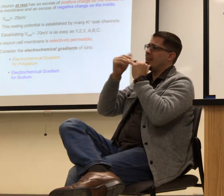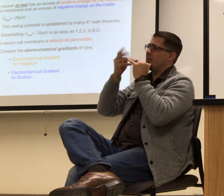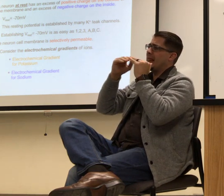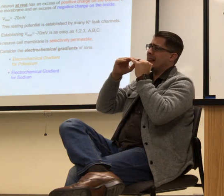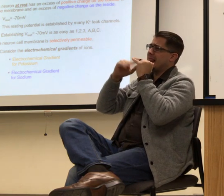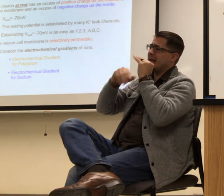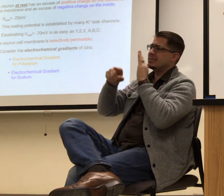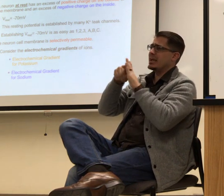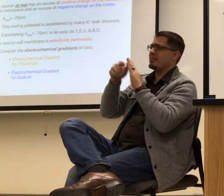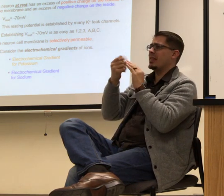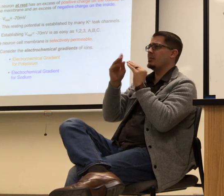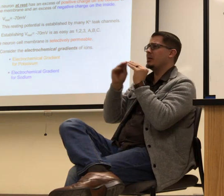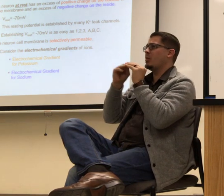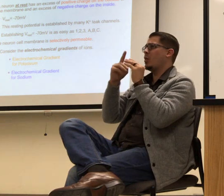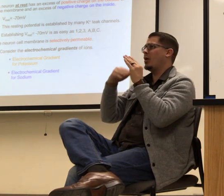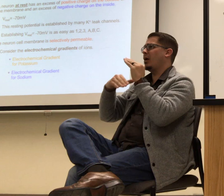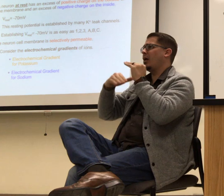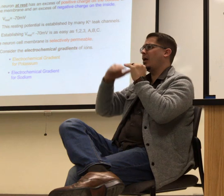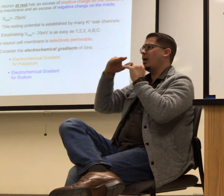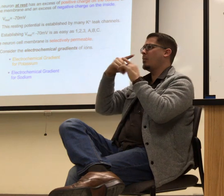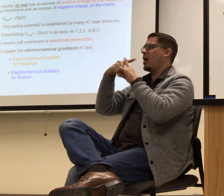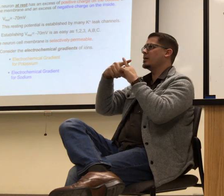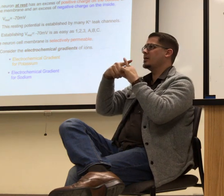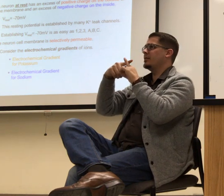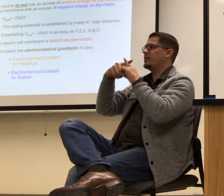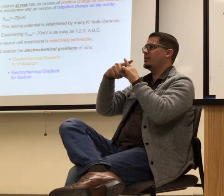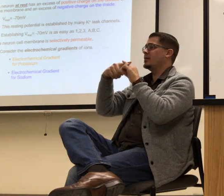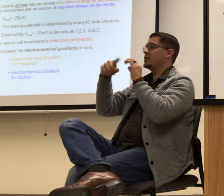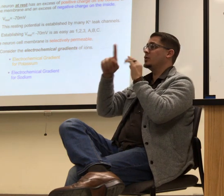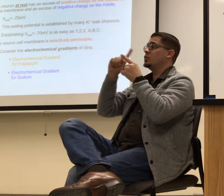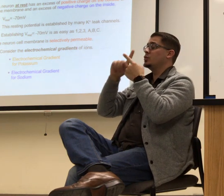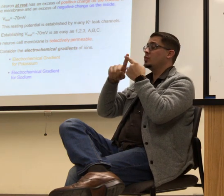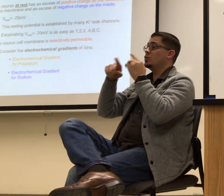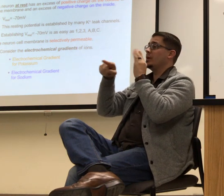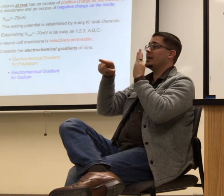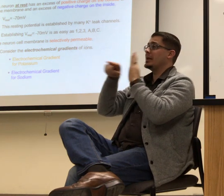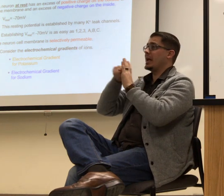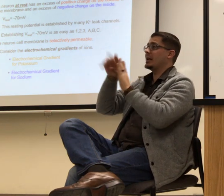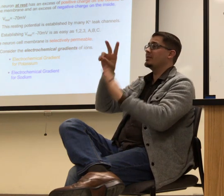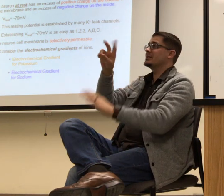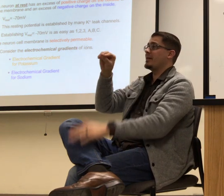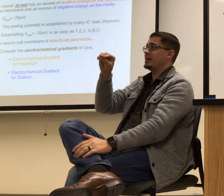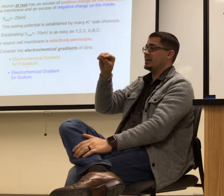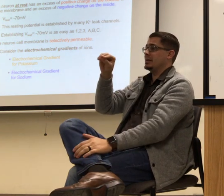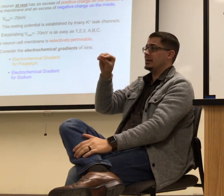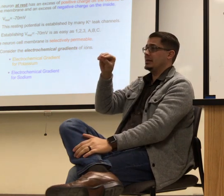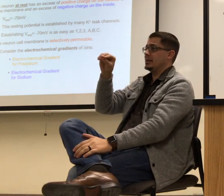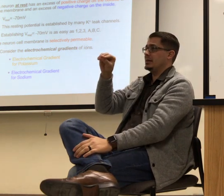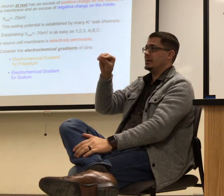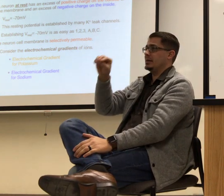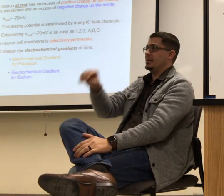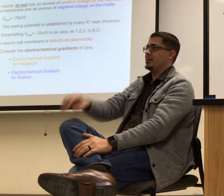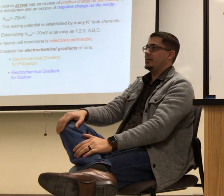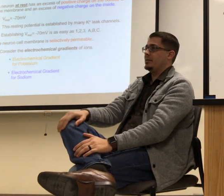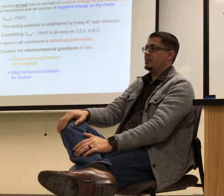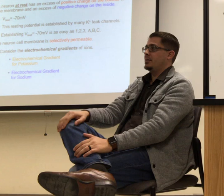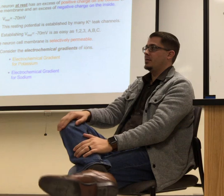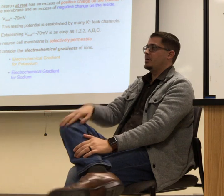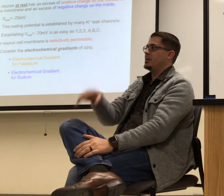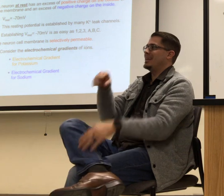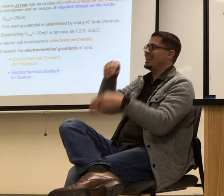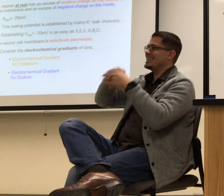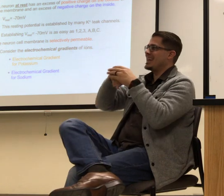a little more positive to negative 70. Yeah.